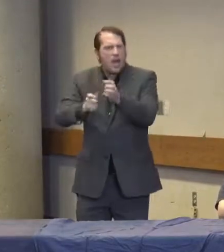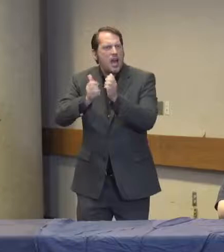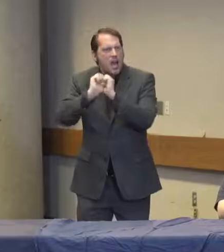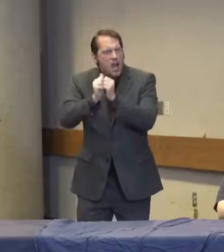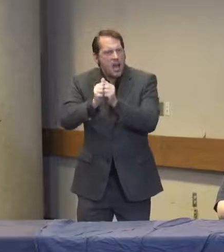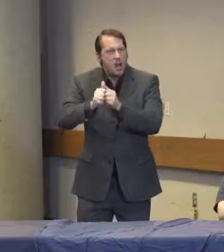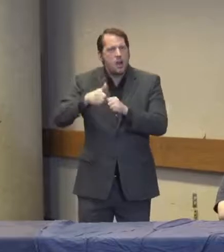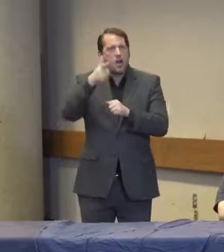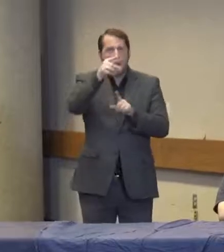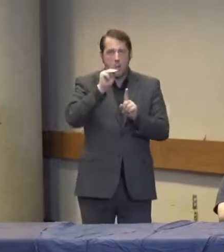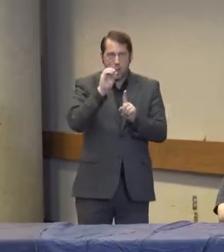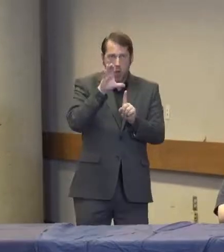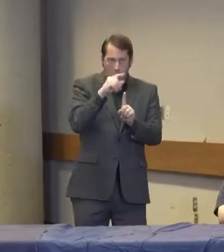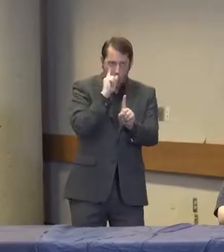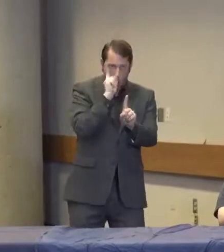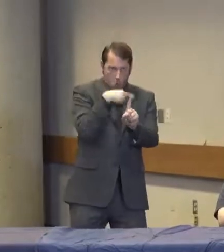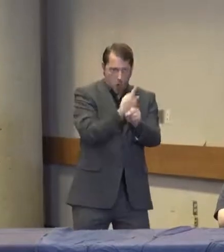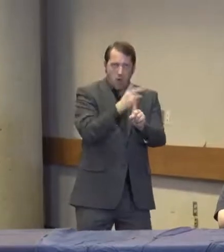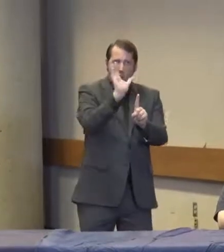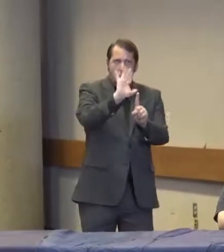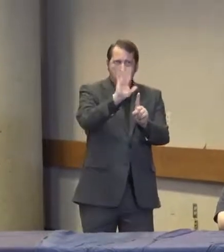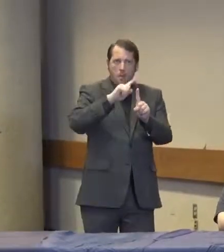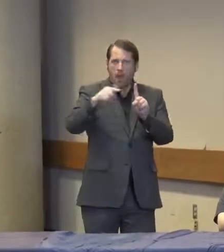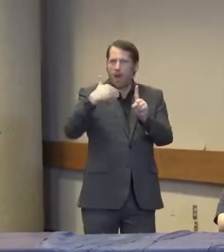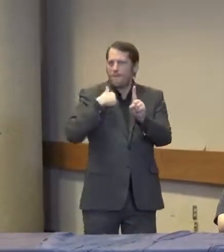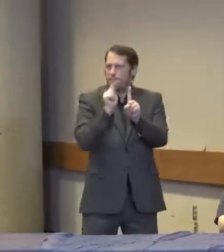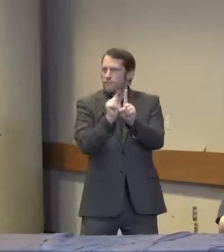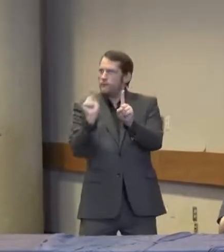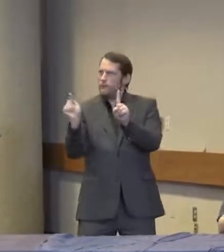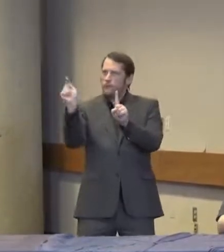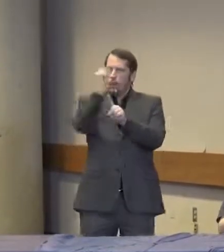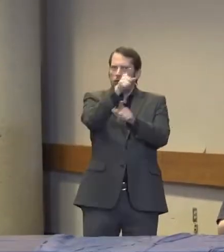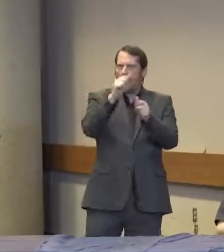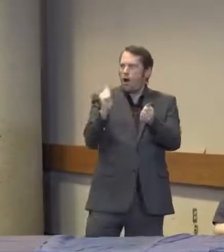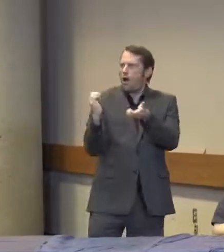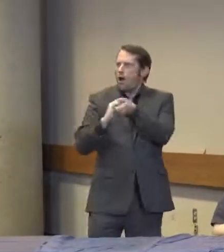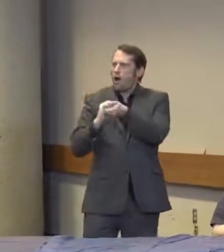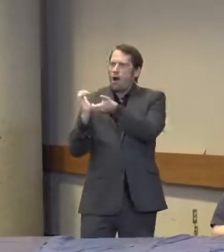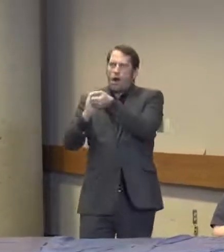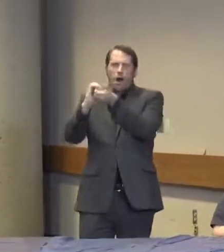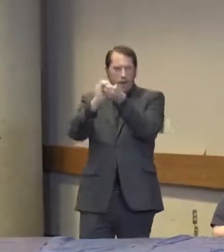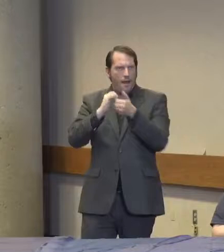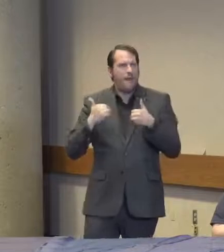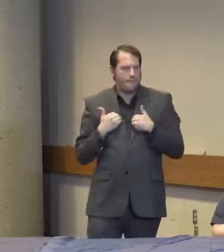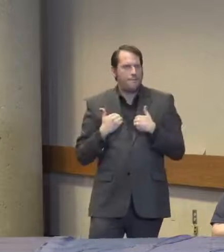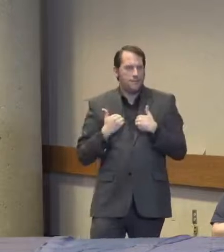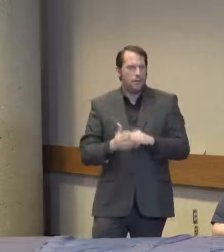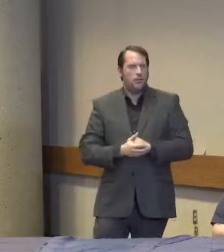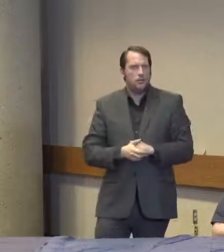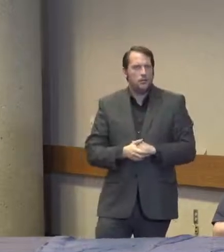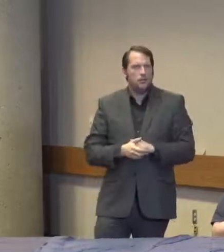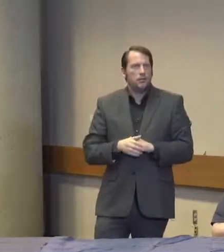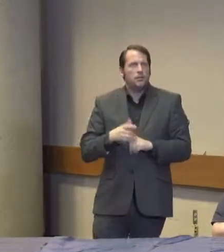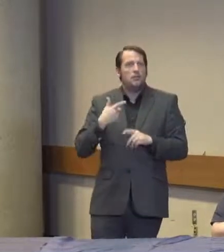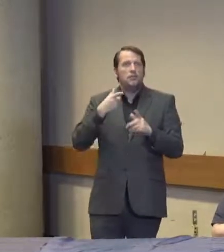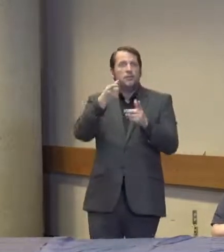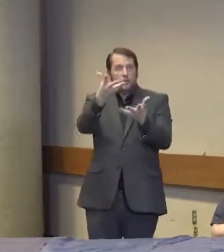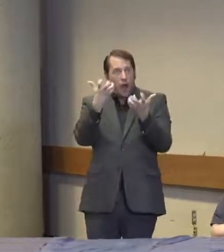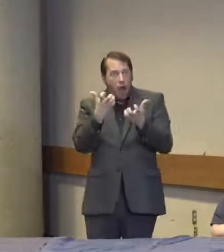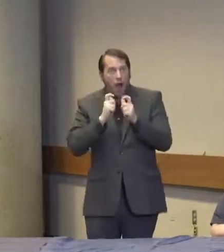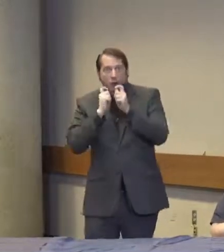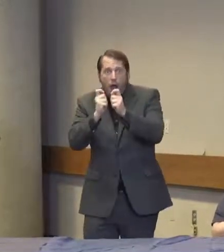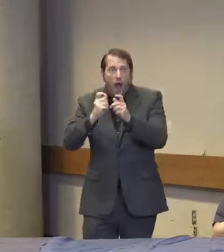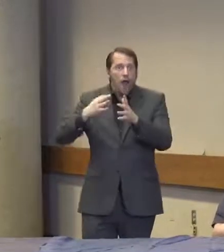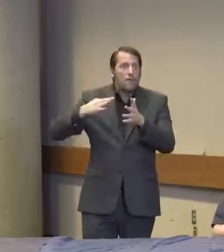we closely work with. And so people who are interested in volunteering, and I want to make this really important, you can volunteer from your